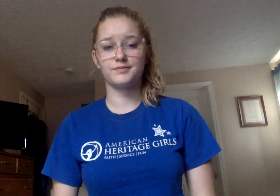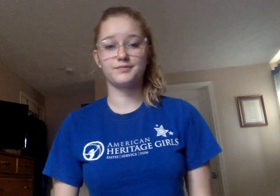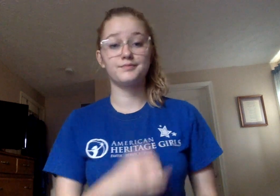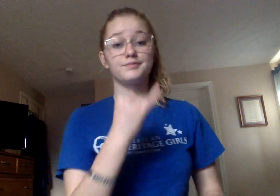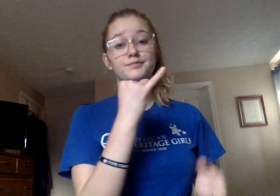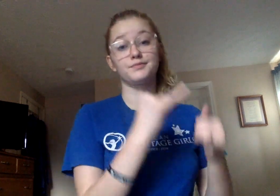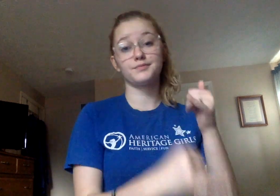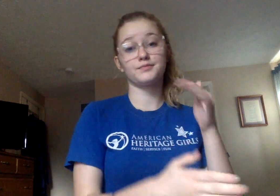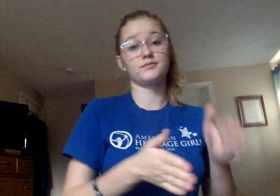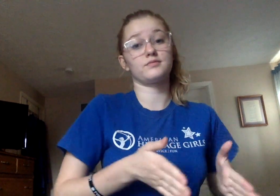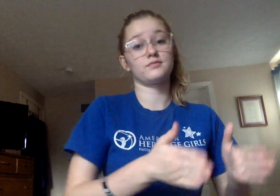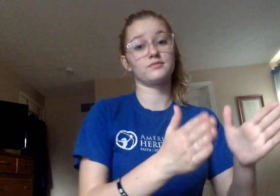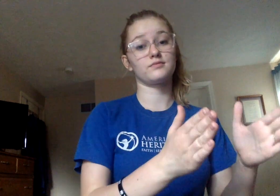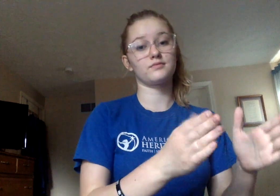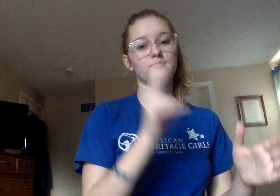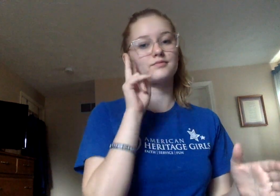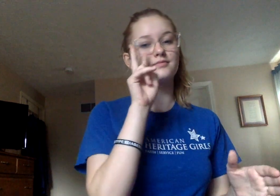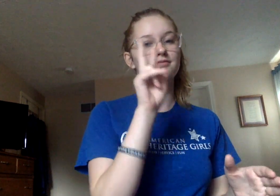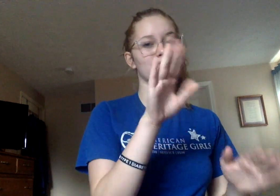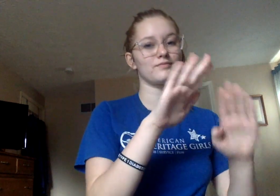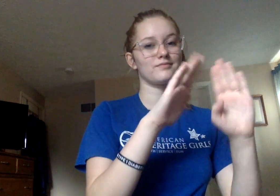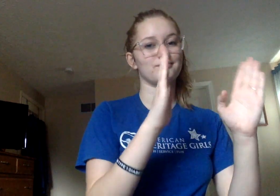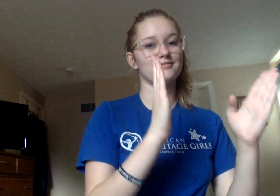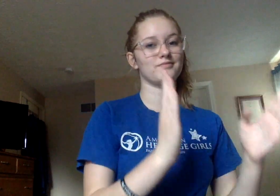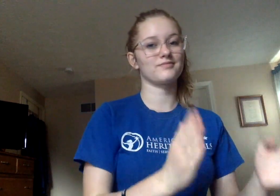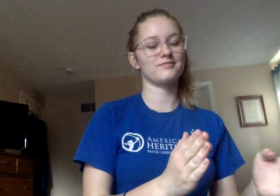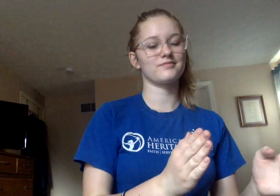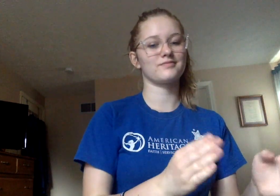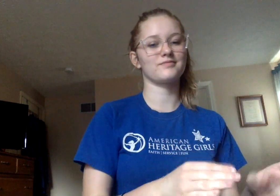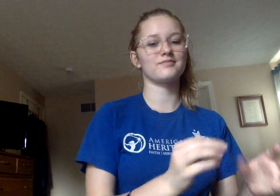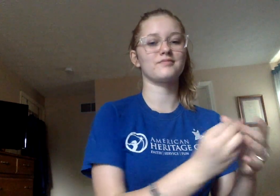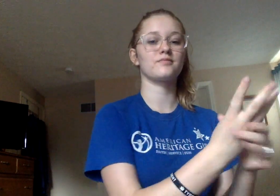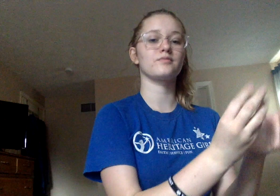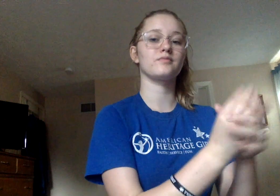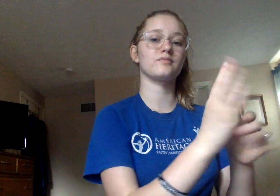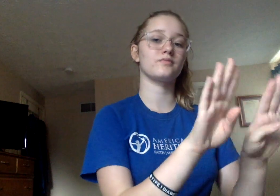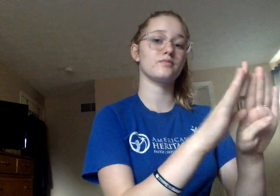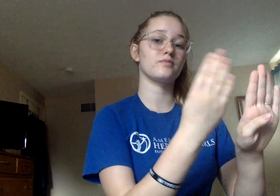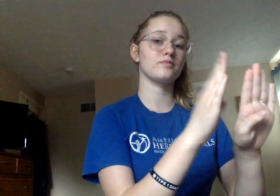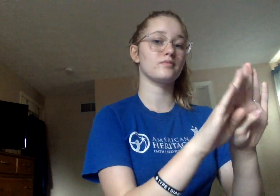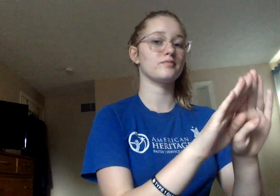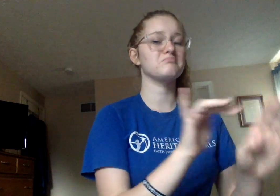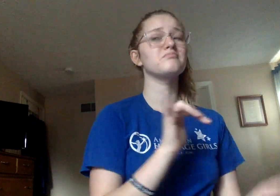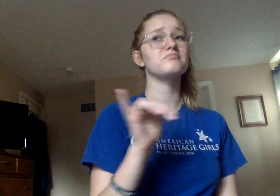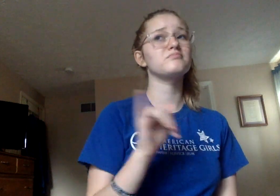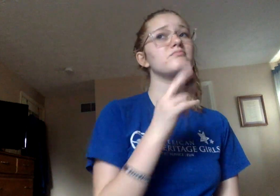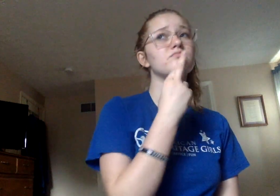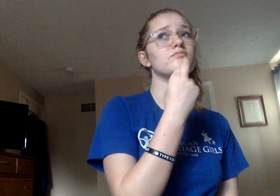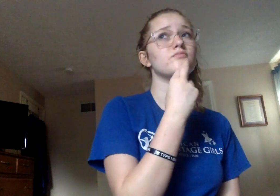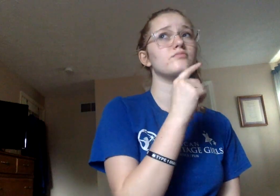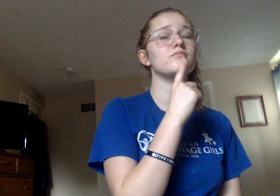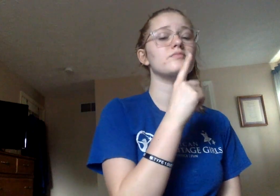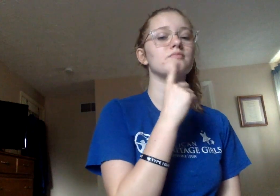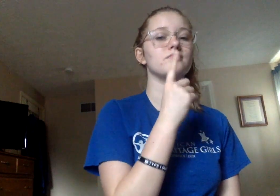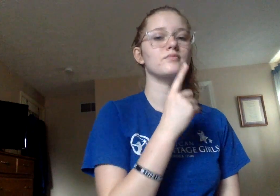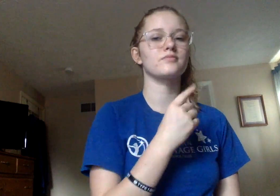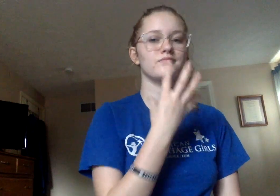with roses growing around the door, just as Little Red Riding Hood had said. And the wicked old wolf knocked on the